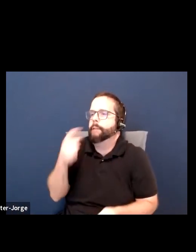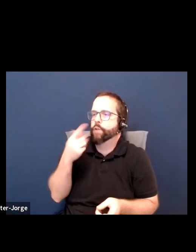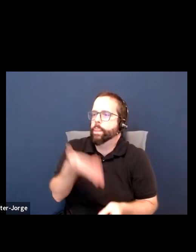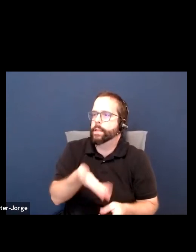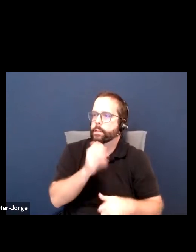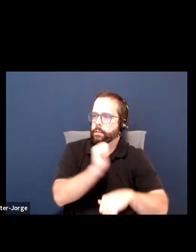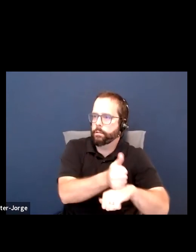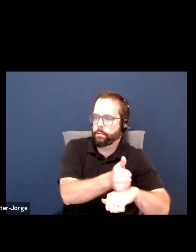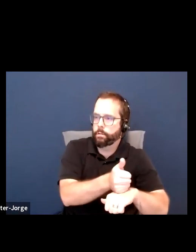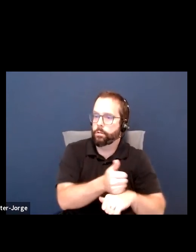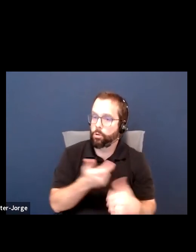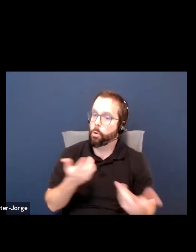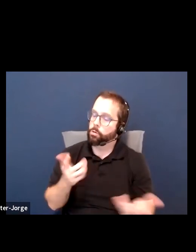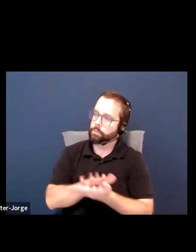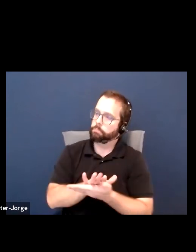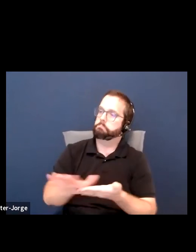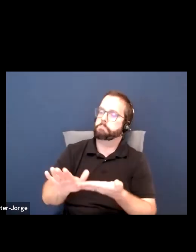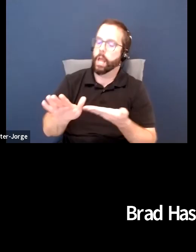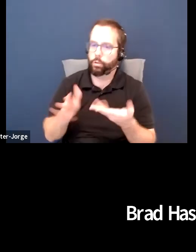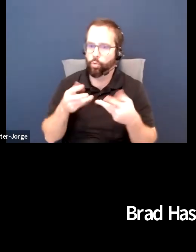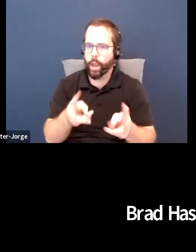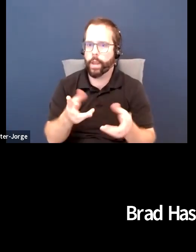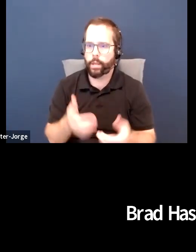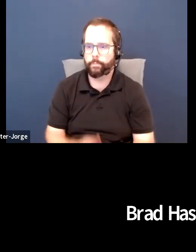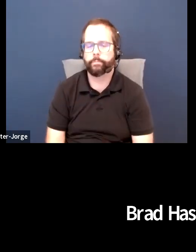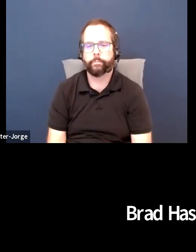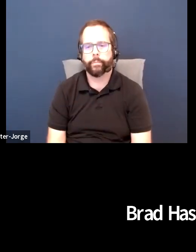Can I add something here, Diane? Yes, please.